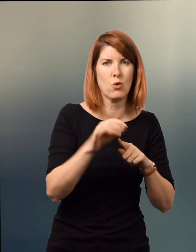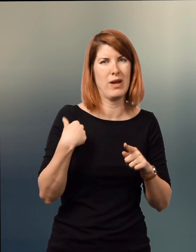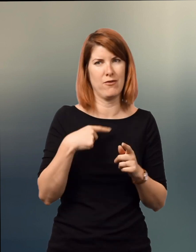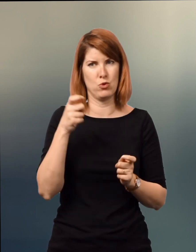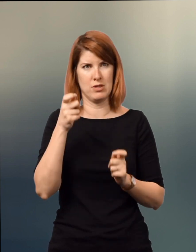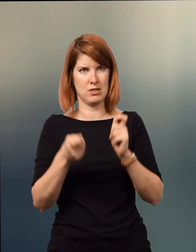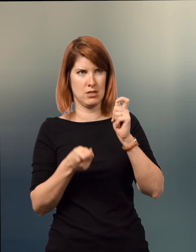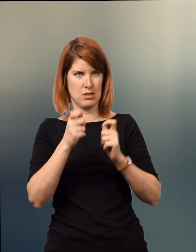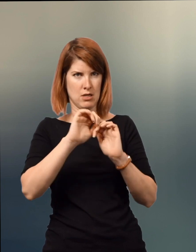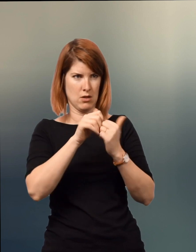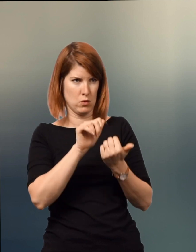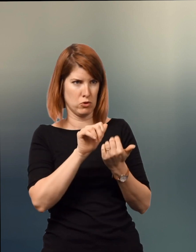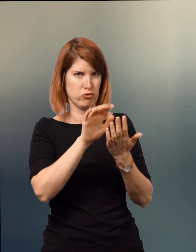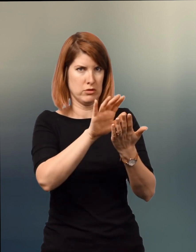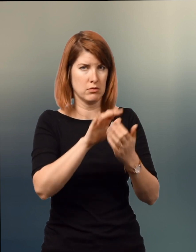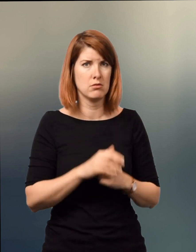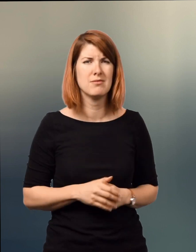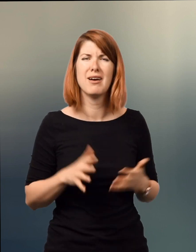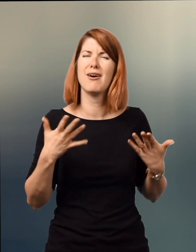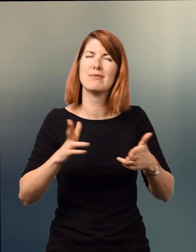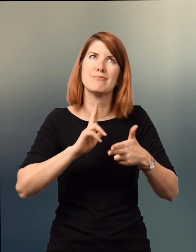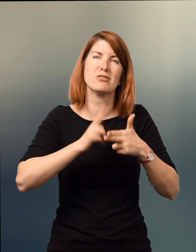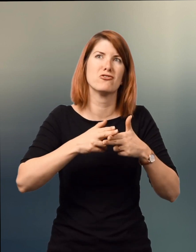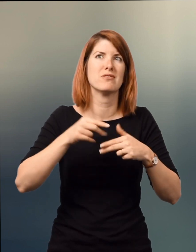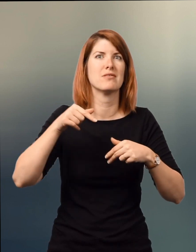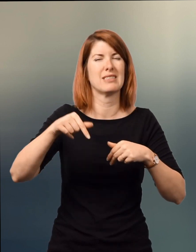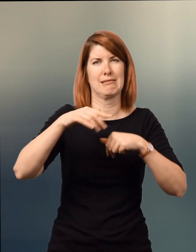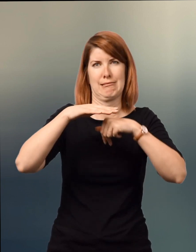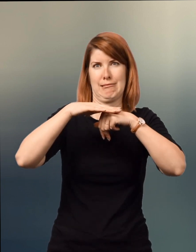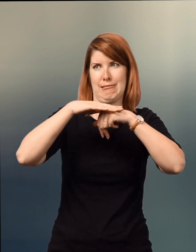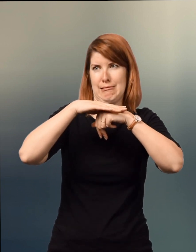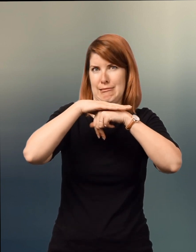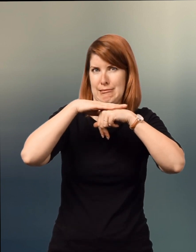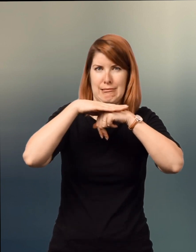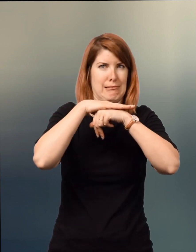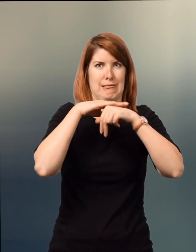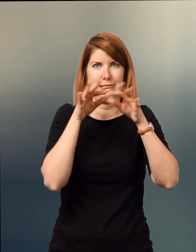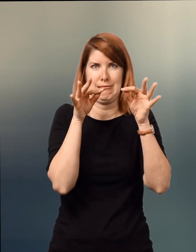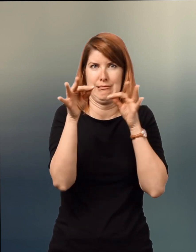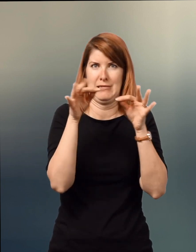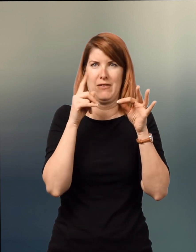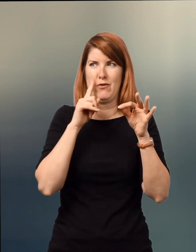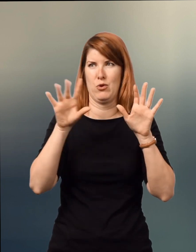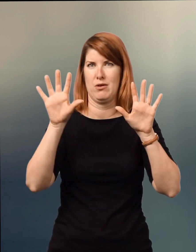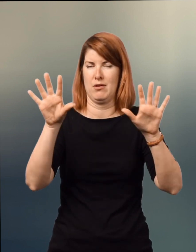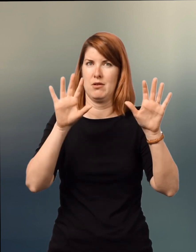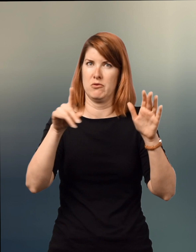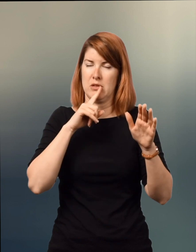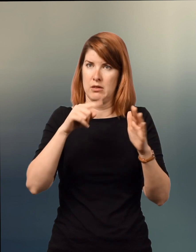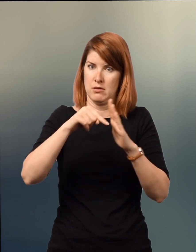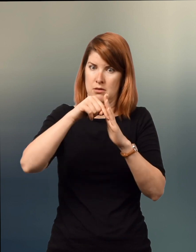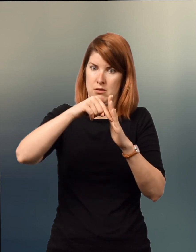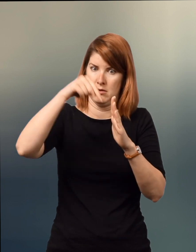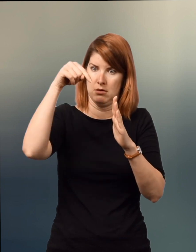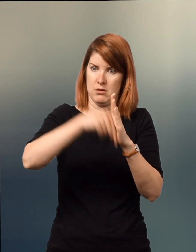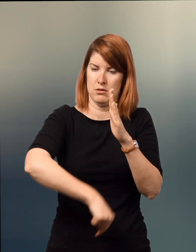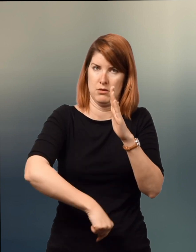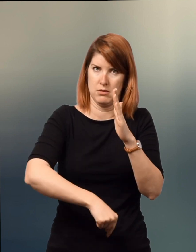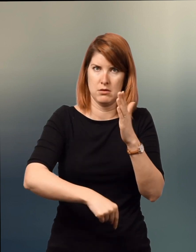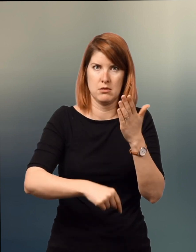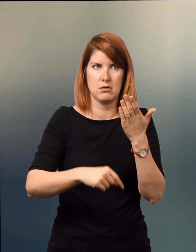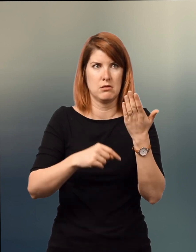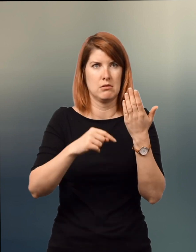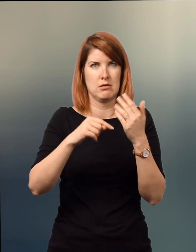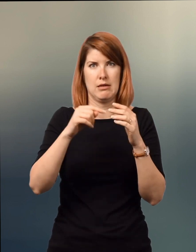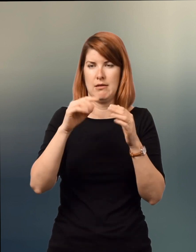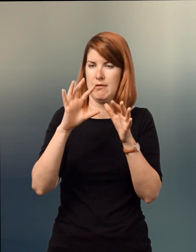them. As I have already said, this is an extremely shallow entry into a rich and complex arena of attachment in